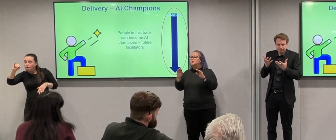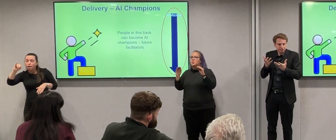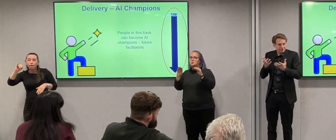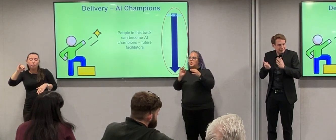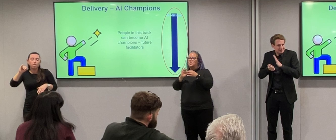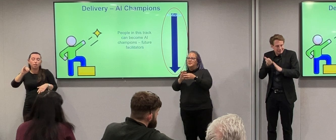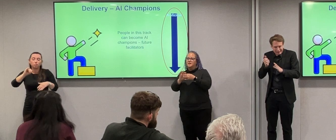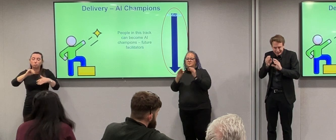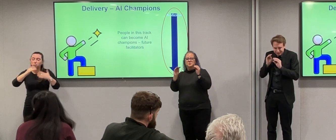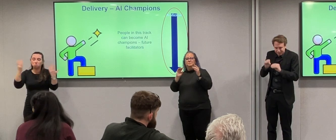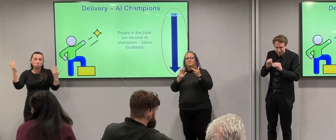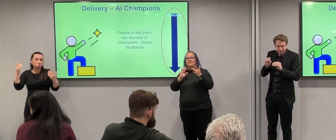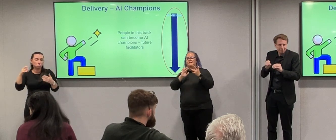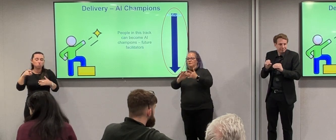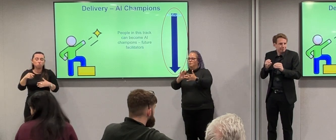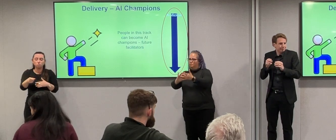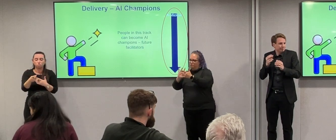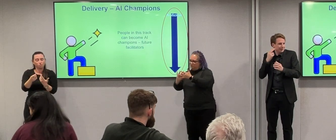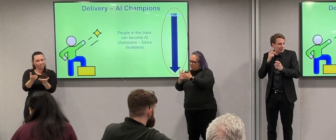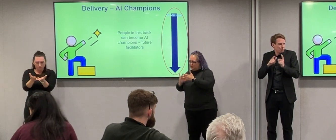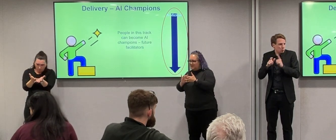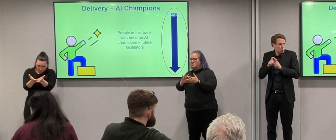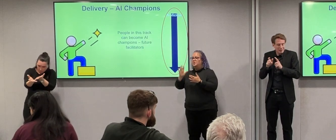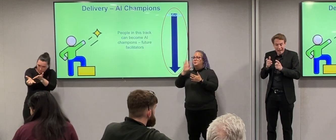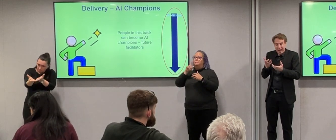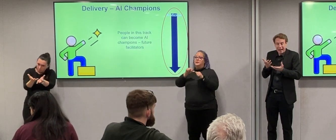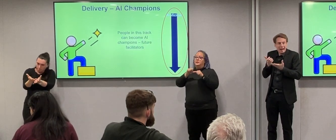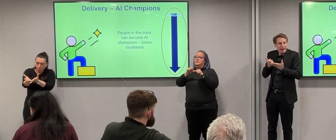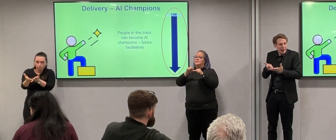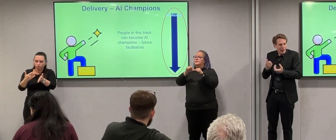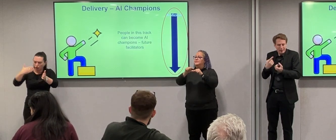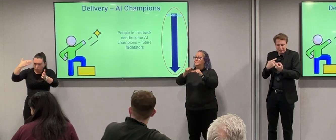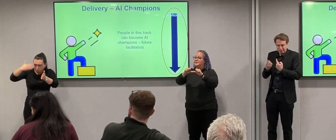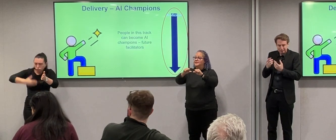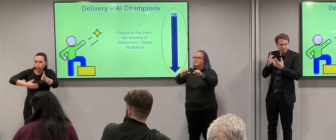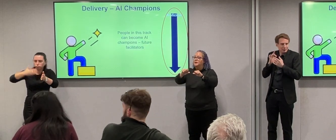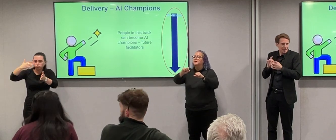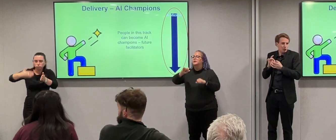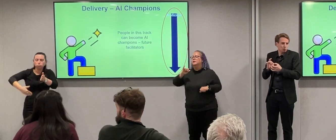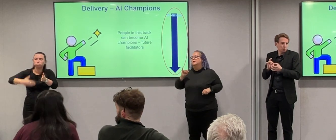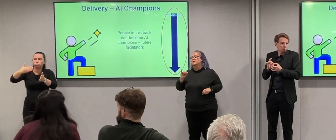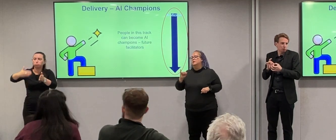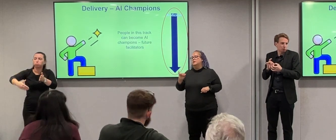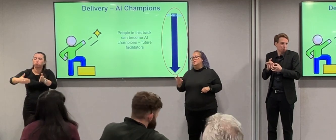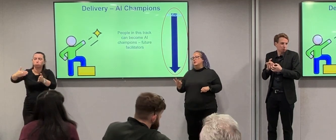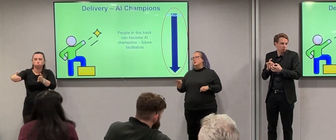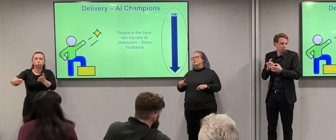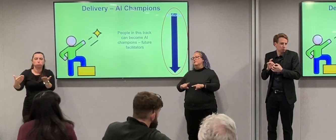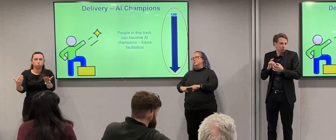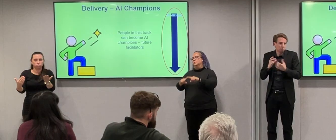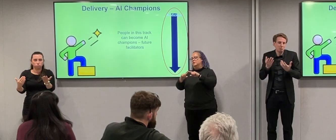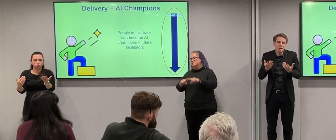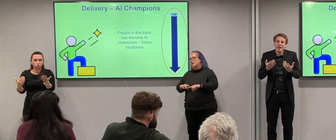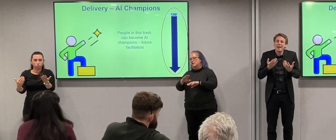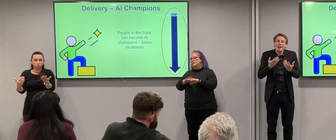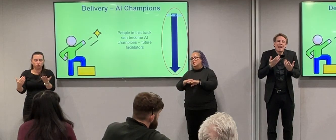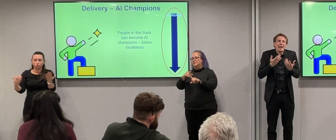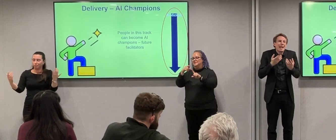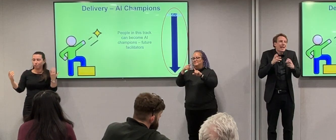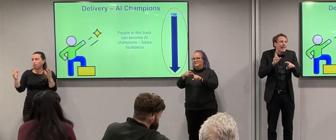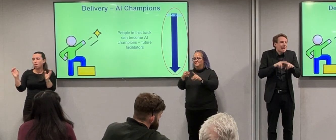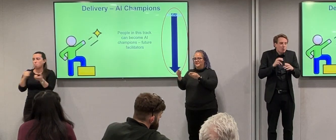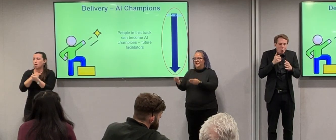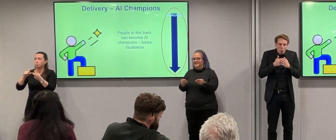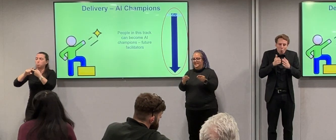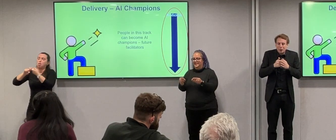engagement or outreach or anything like that is going to be sustainable if it relies on specific facilitators being available to do it